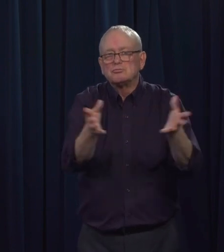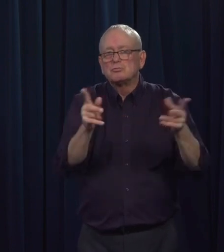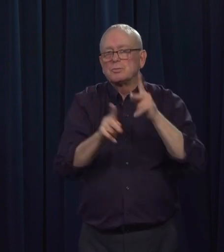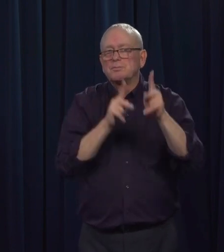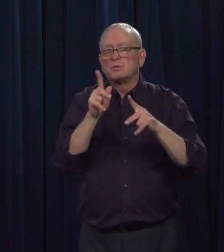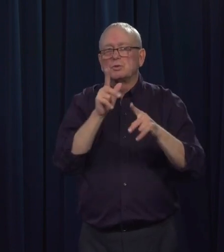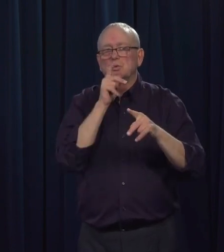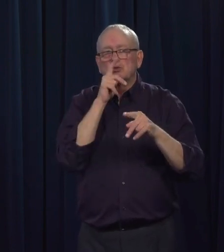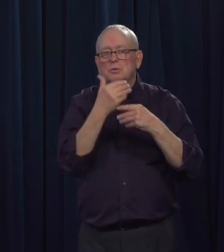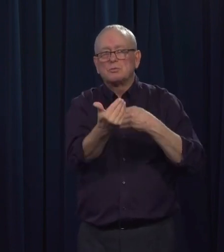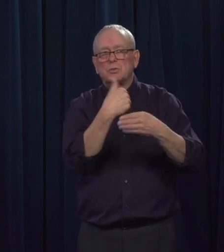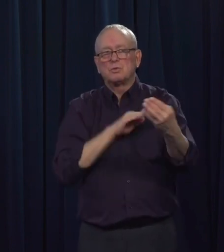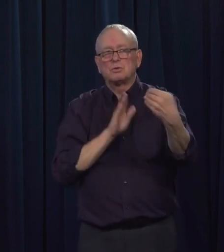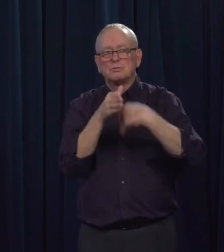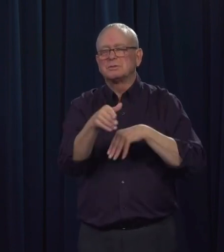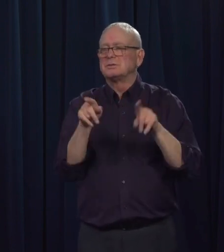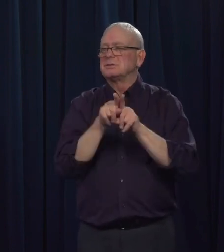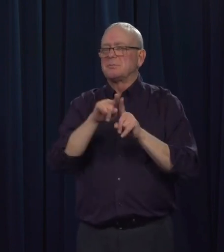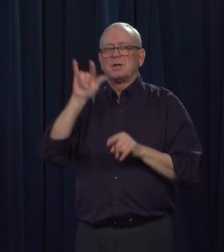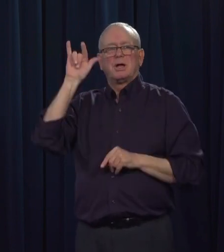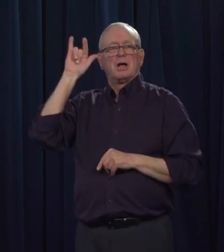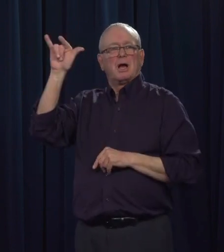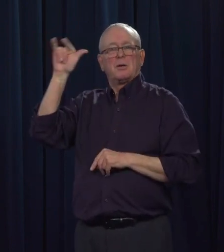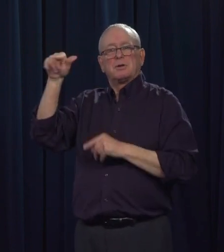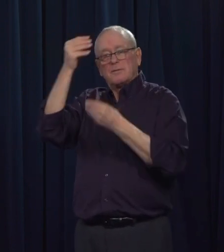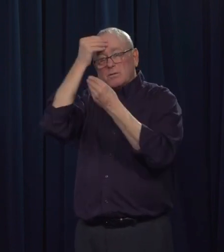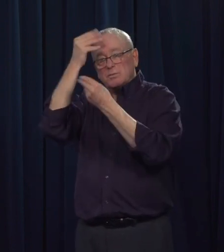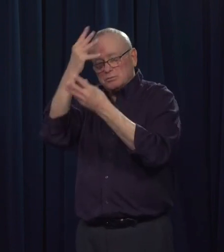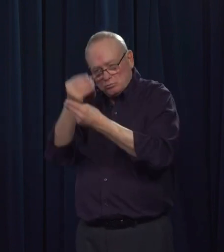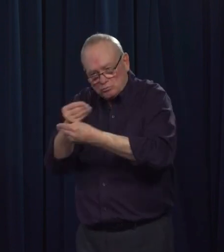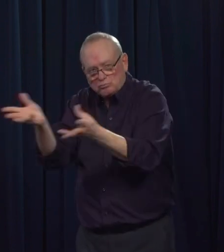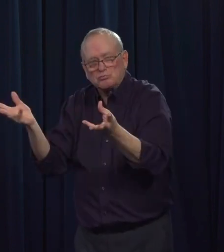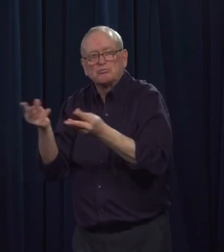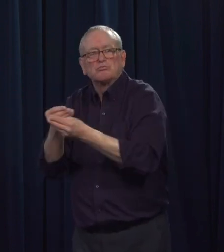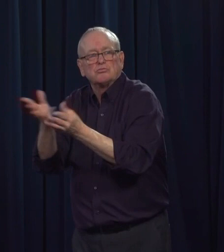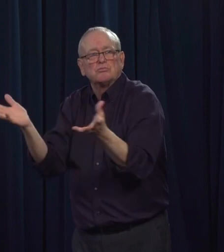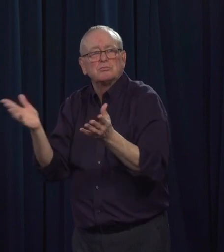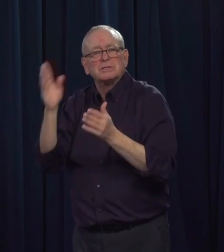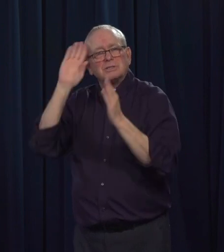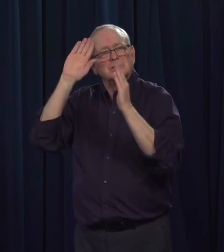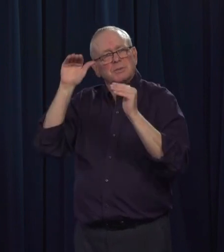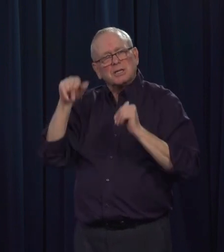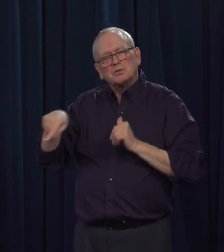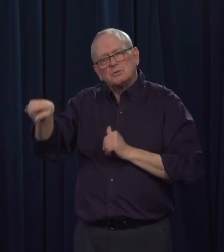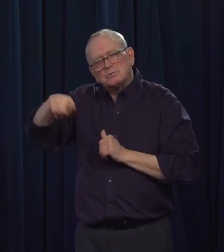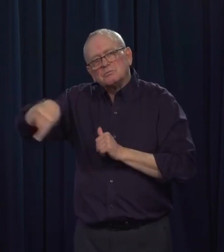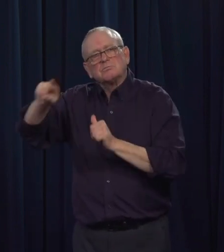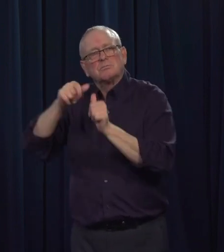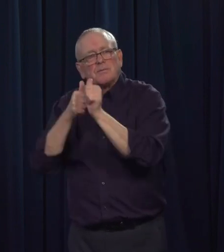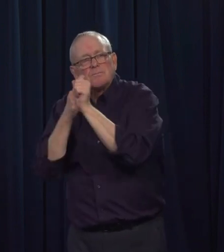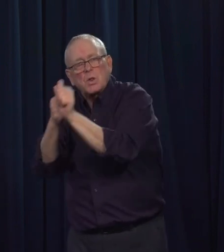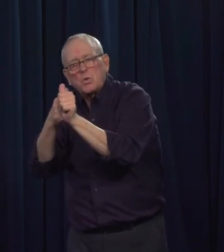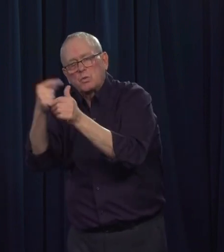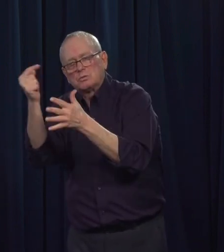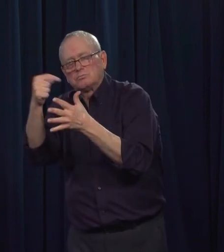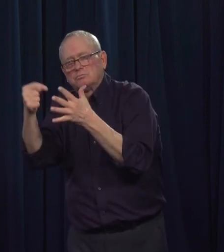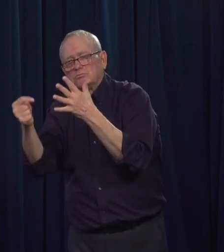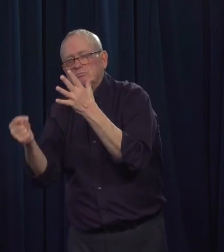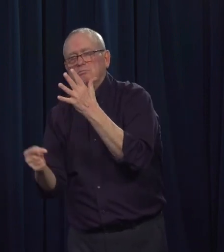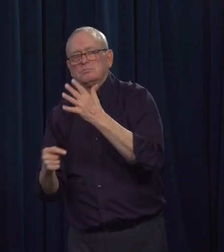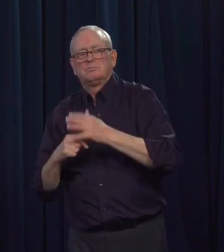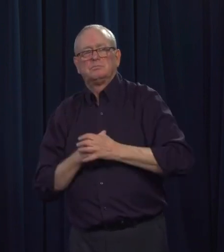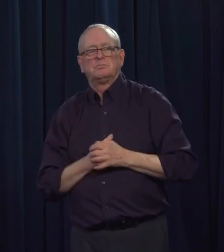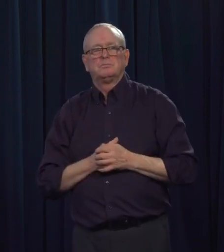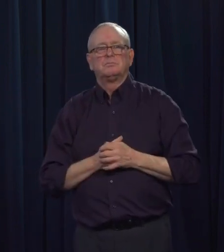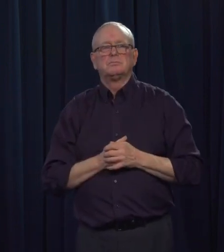of them. But the other piece about reports, so we have had some reports of people who are returning,